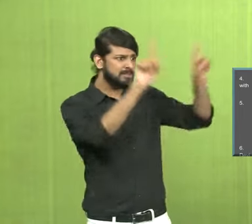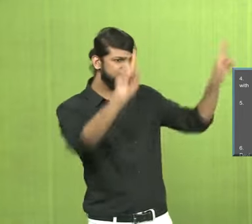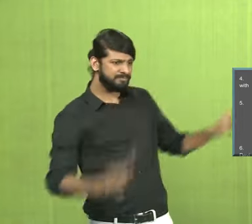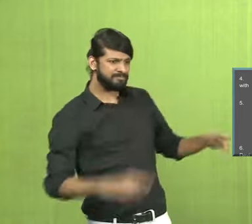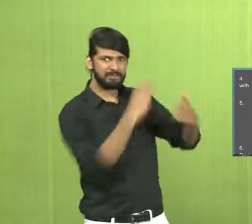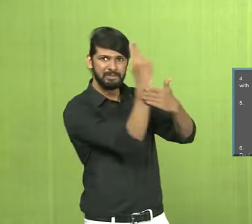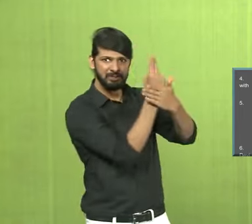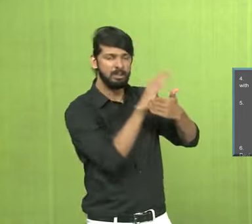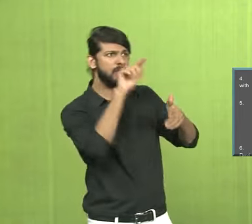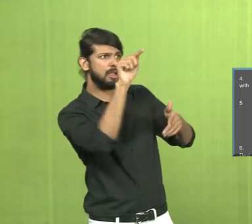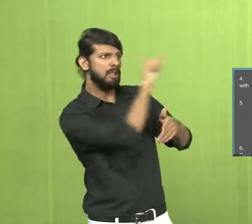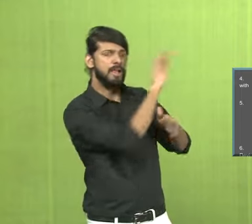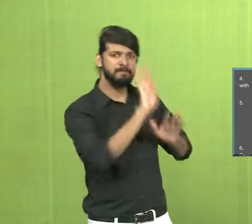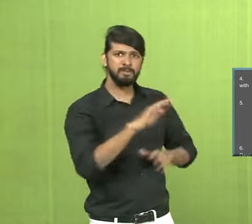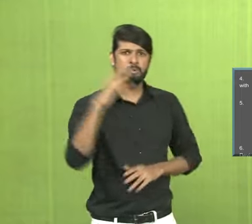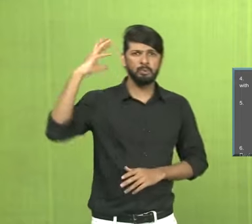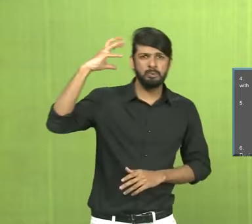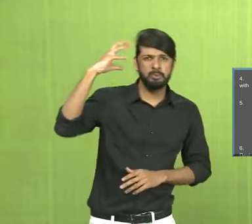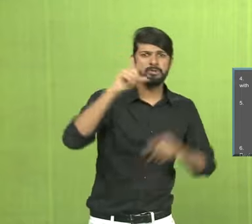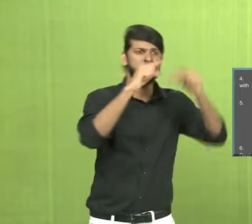then the sun and the moon,